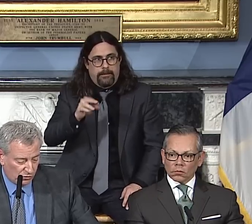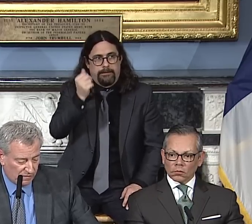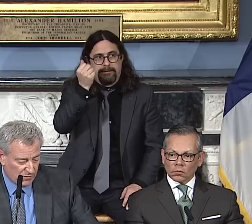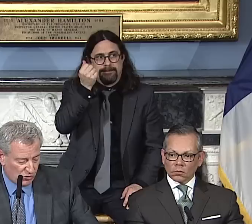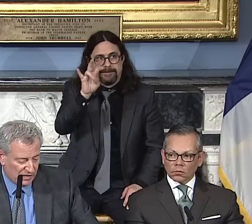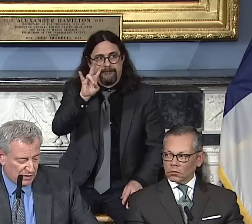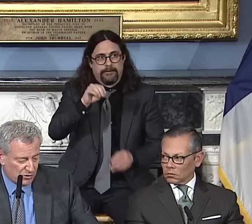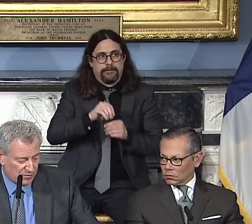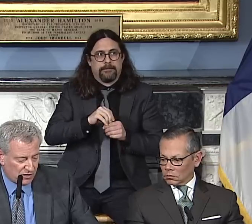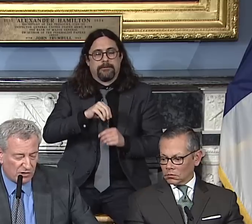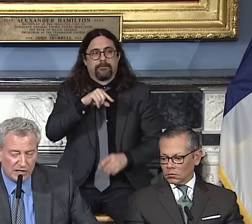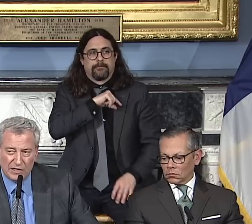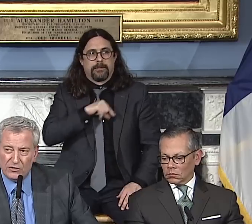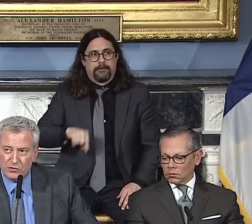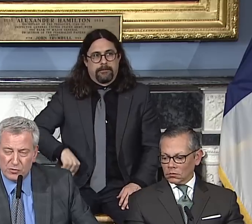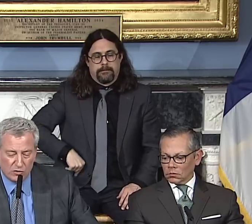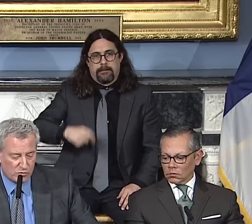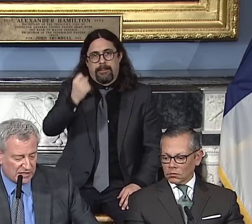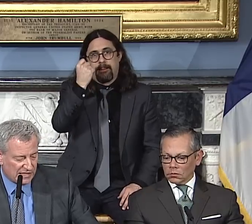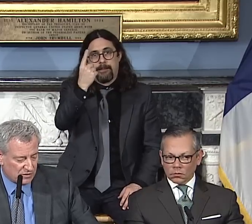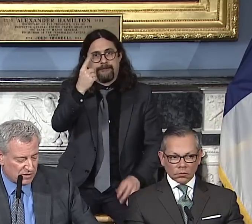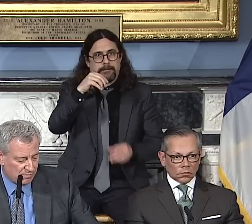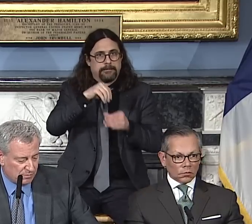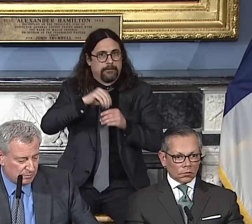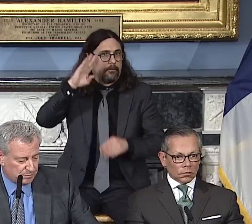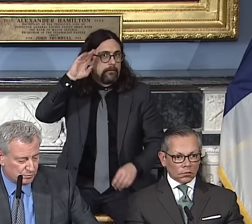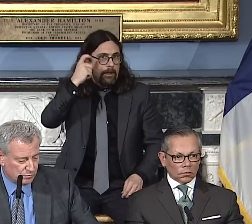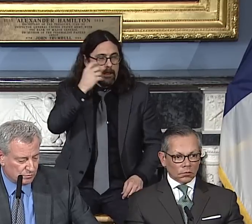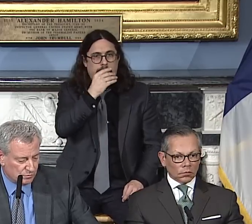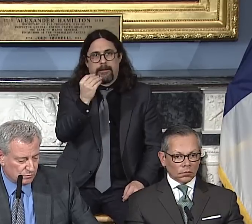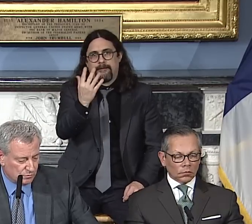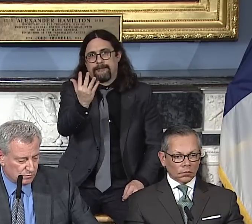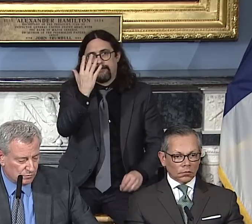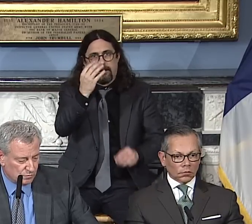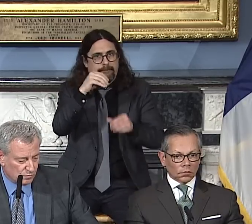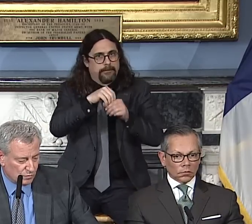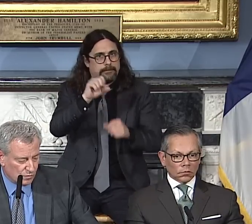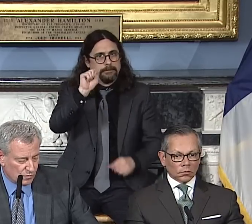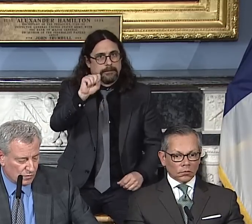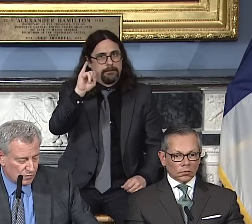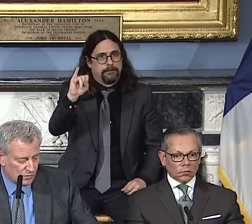And we'll try and keep you updated regularly on those borough breakdowns.